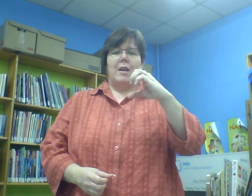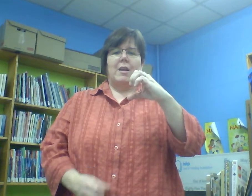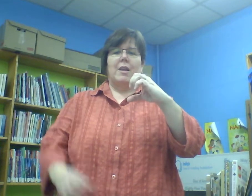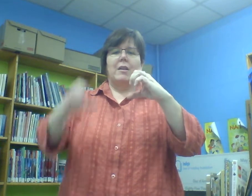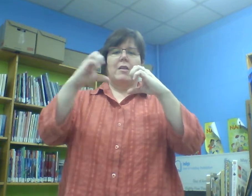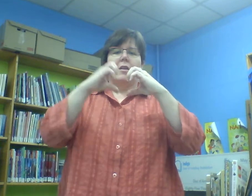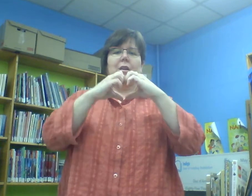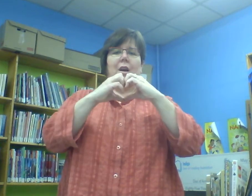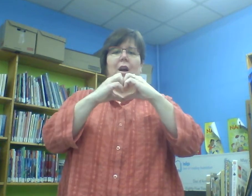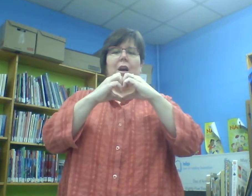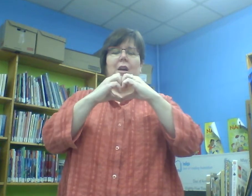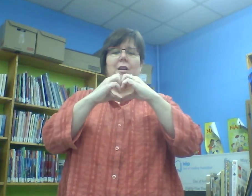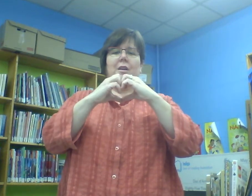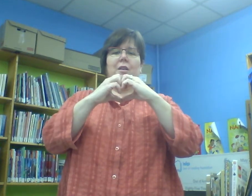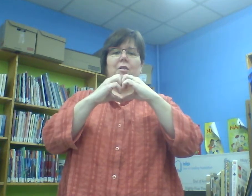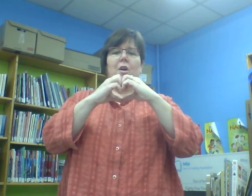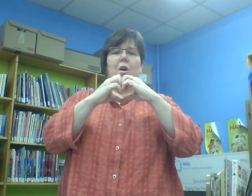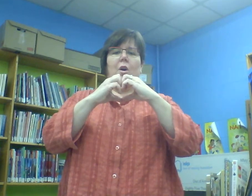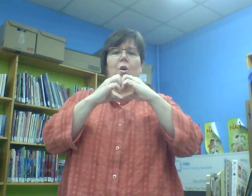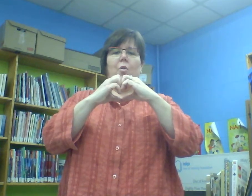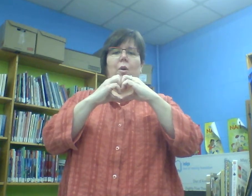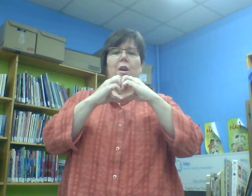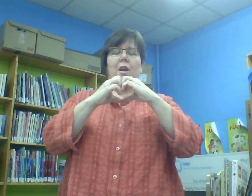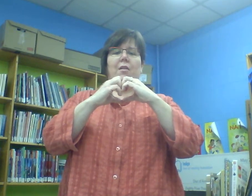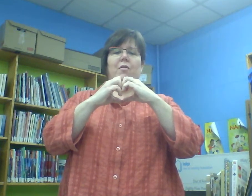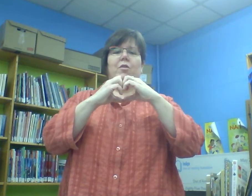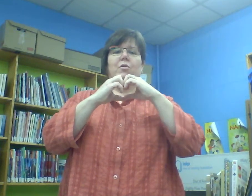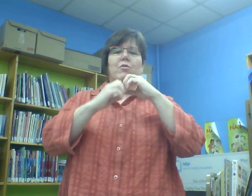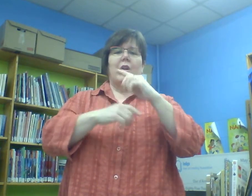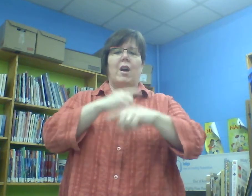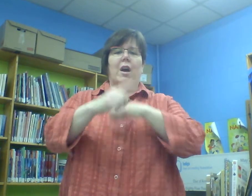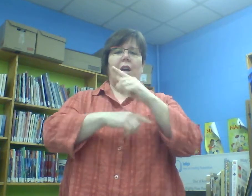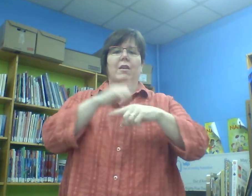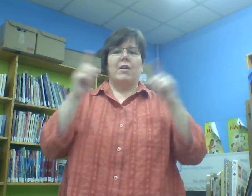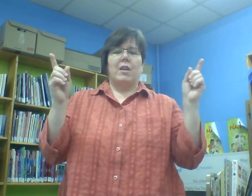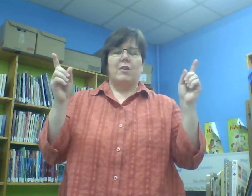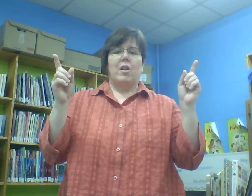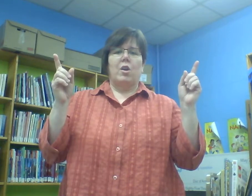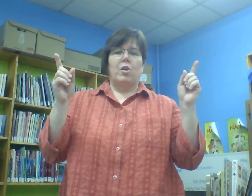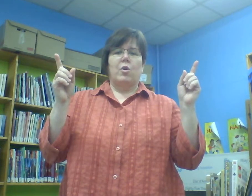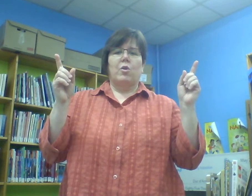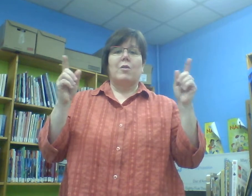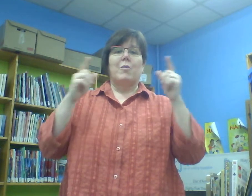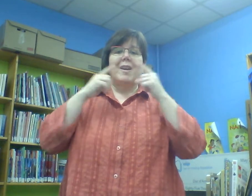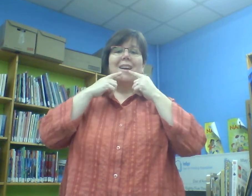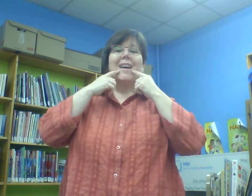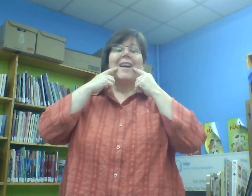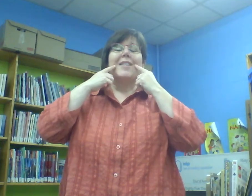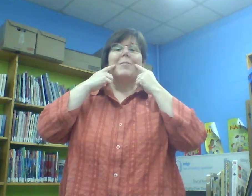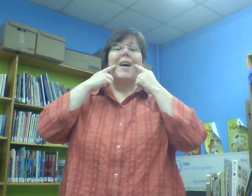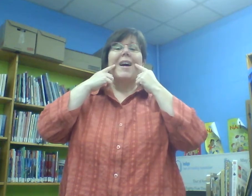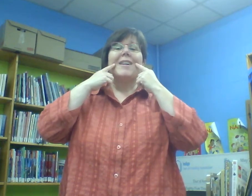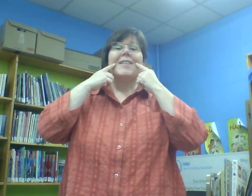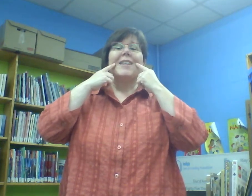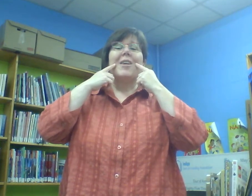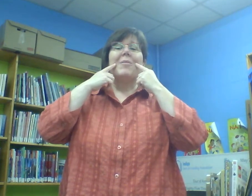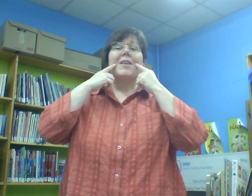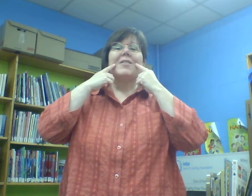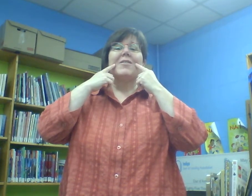Kindness, kindness, oh, whenever you try this, you could bring a smile to someone's